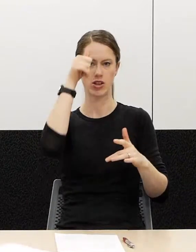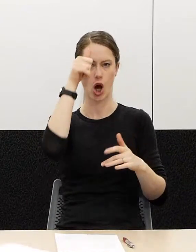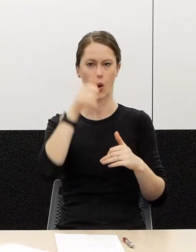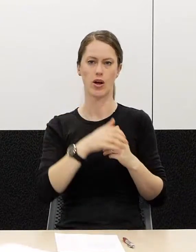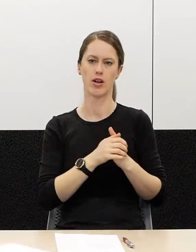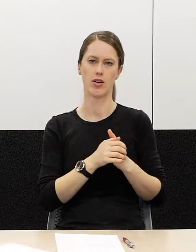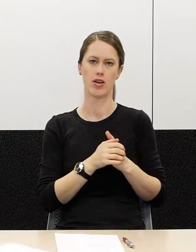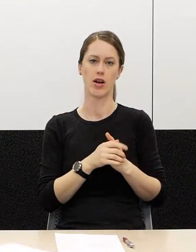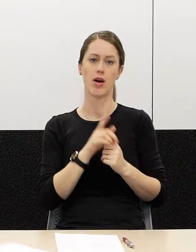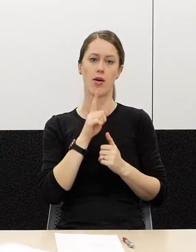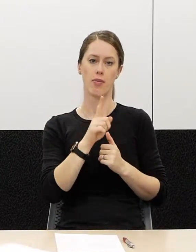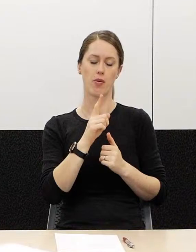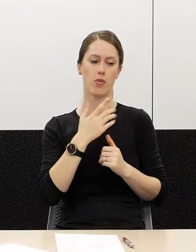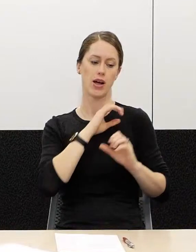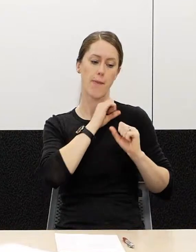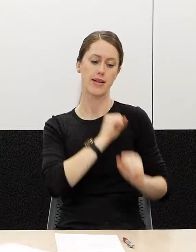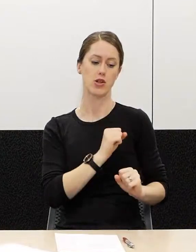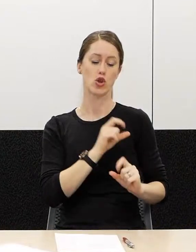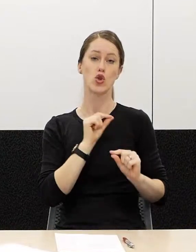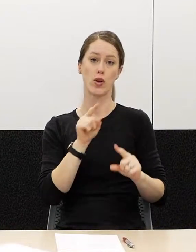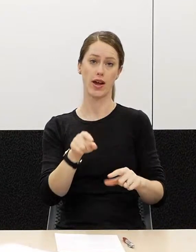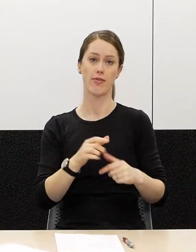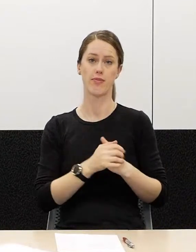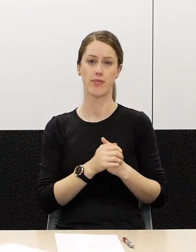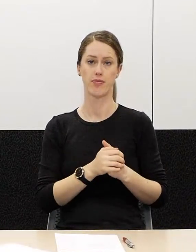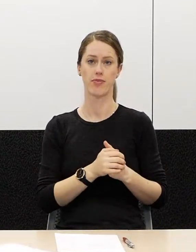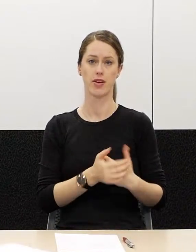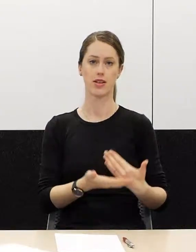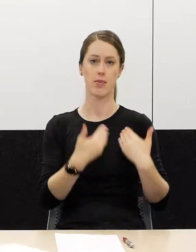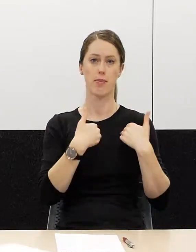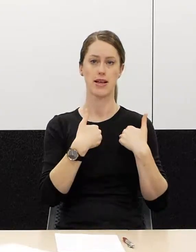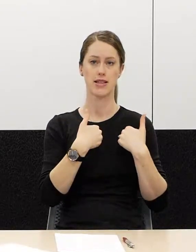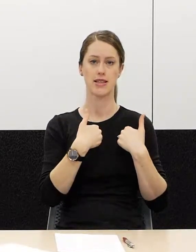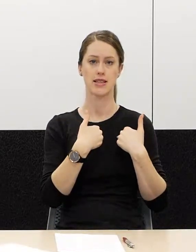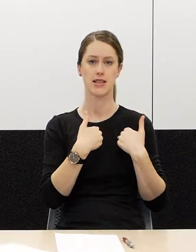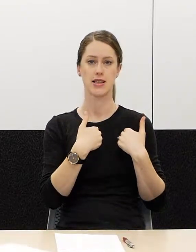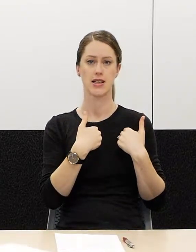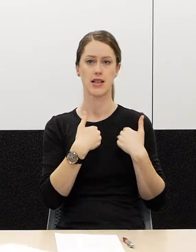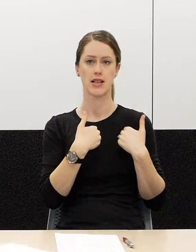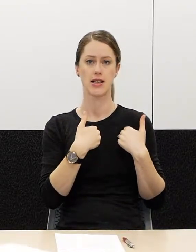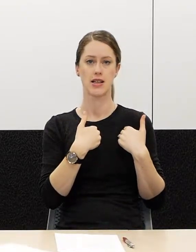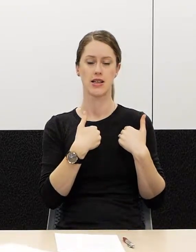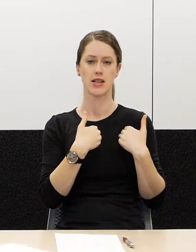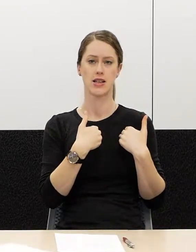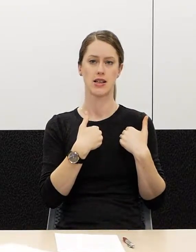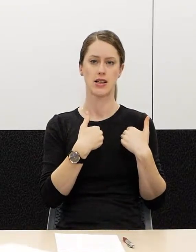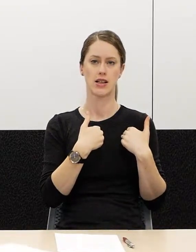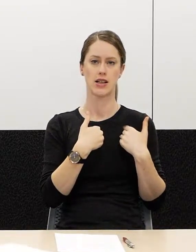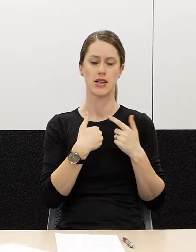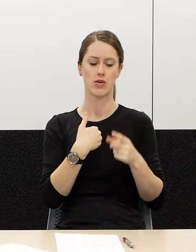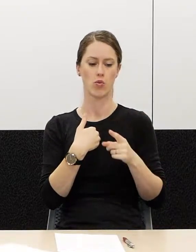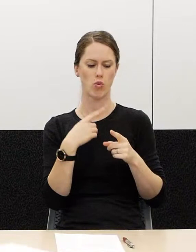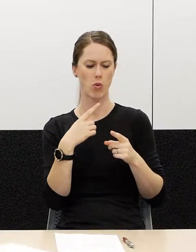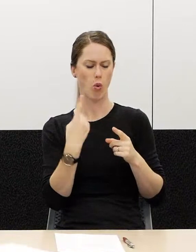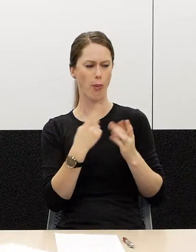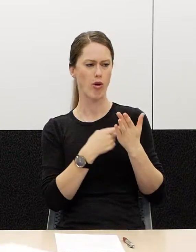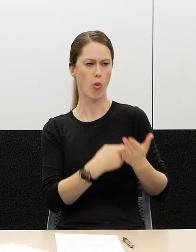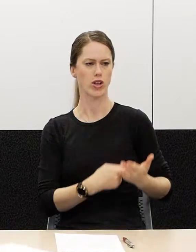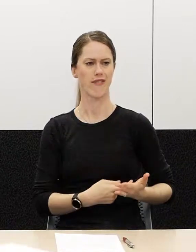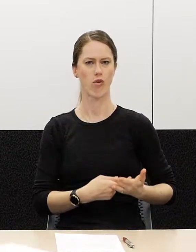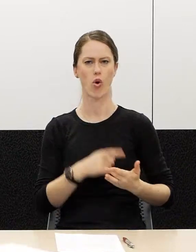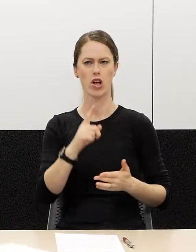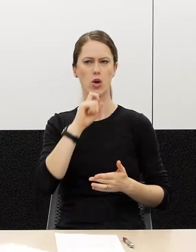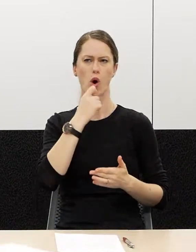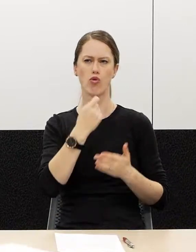that there is an absolute commitment to do that. And I think it would be dependent on what it was that we were reporting against. So you wouldn't